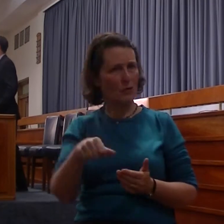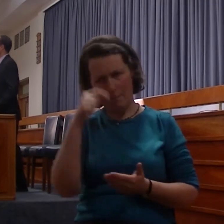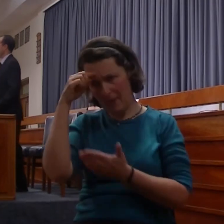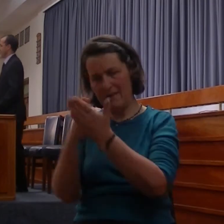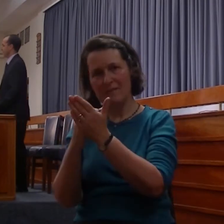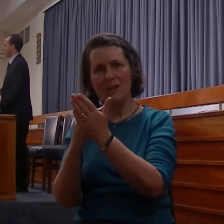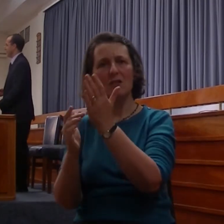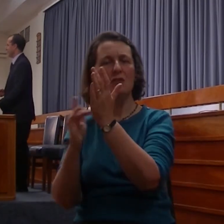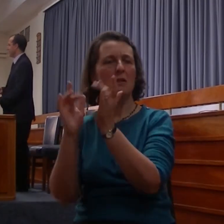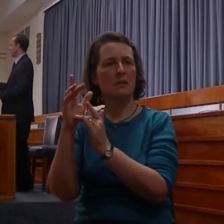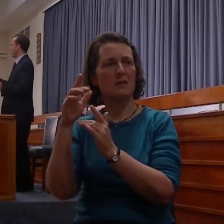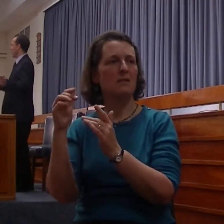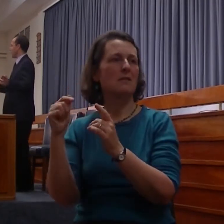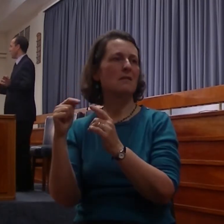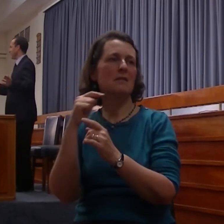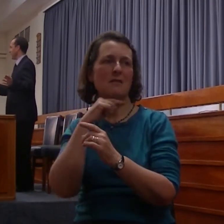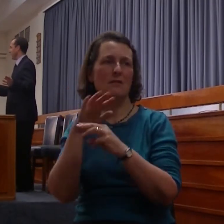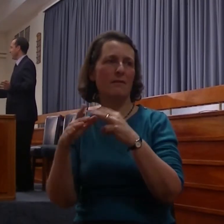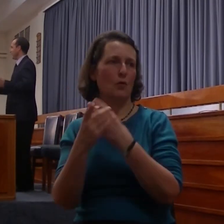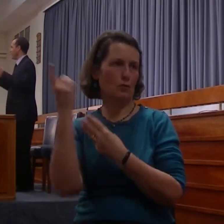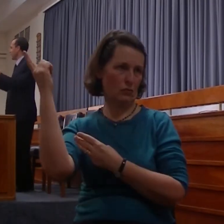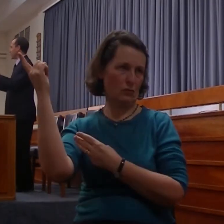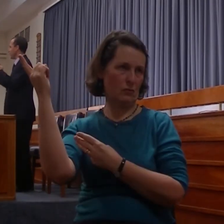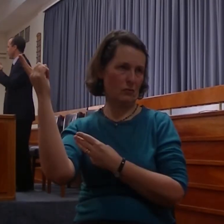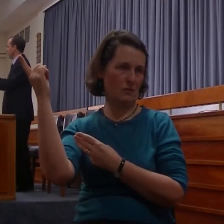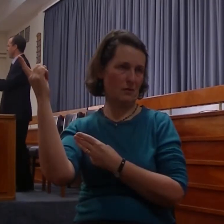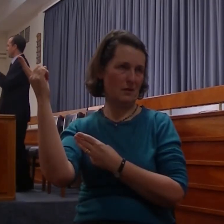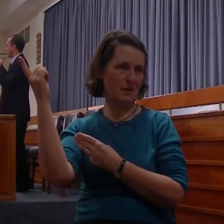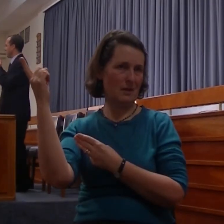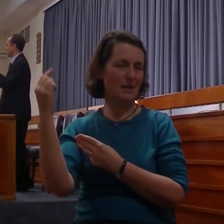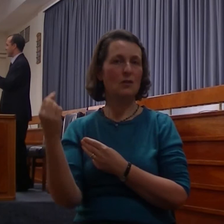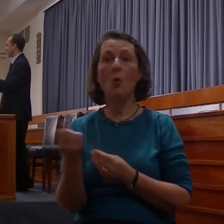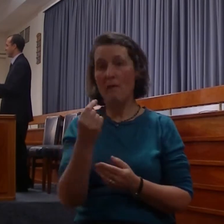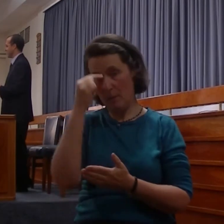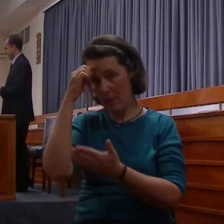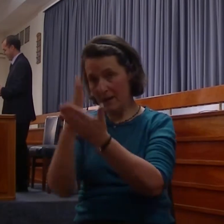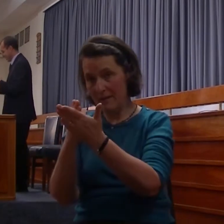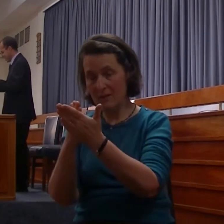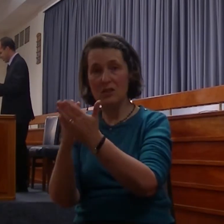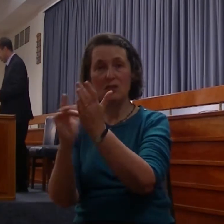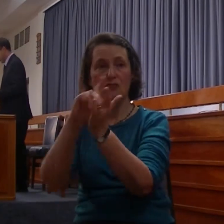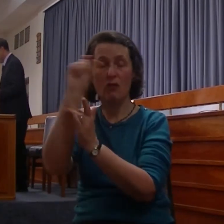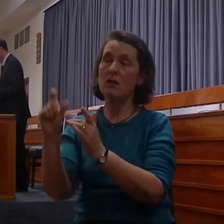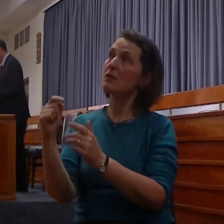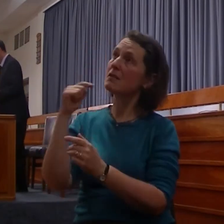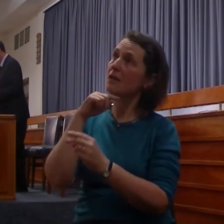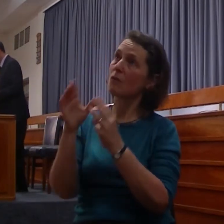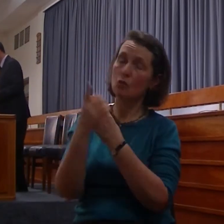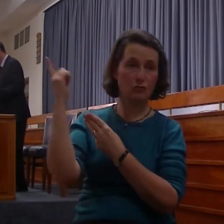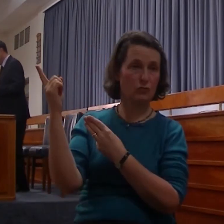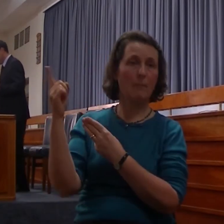world but he that believeth that Jesus is the Son of God? Who is the